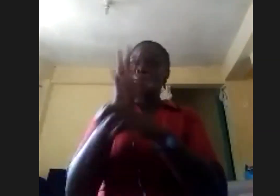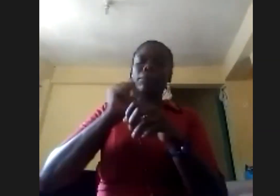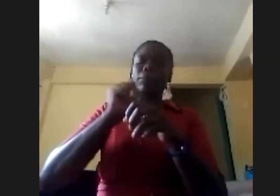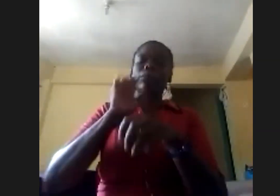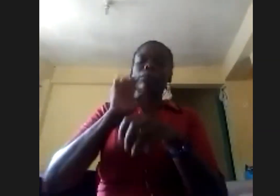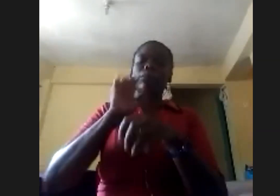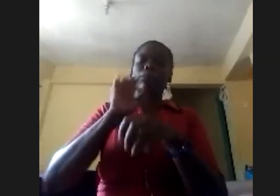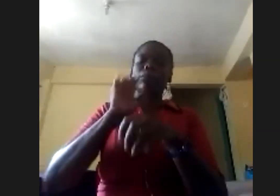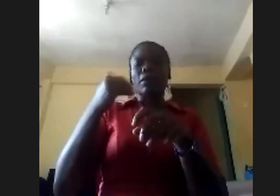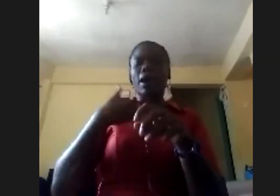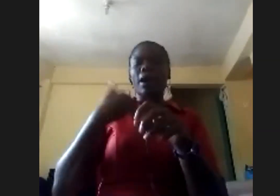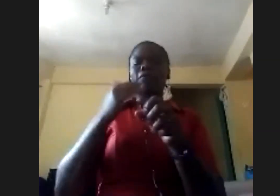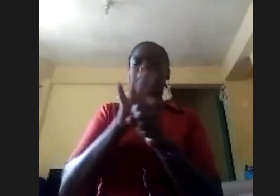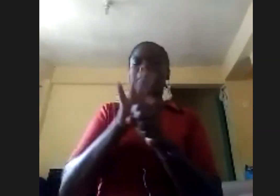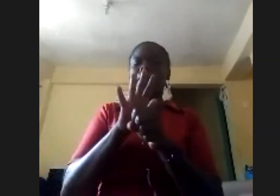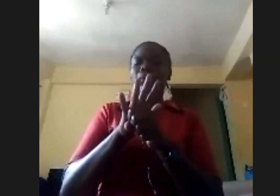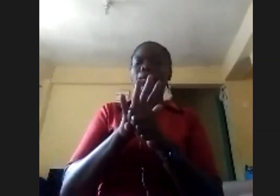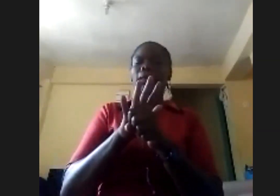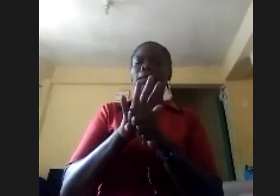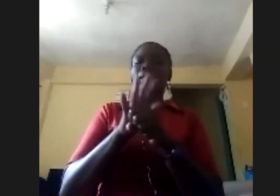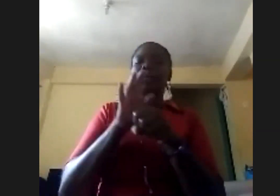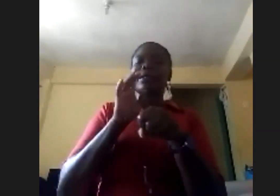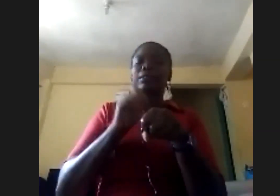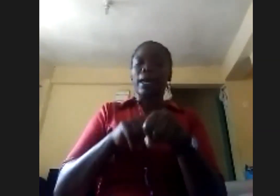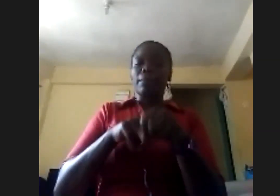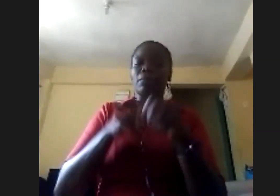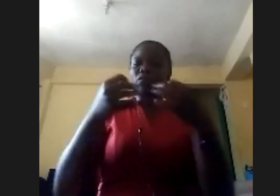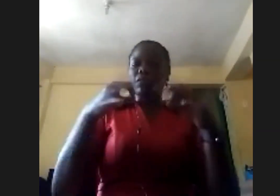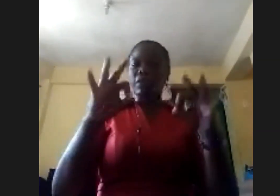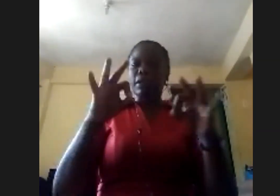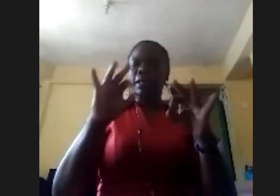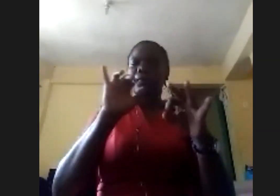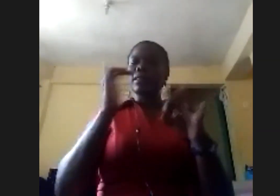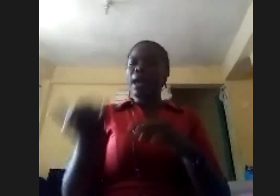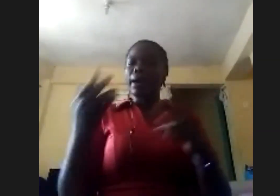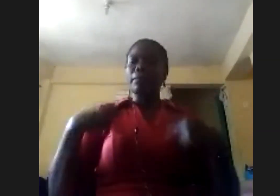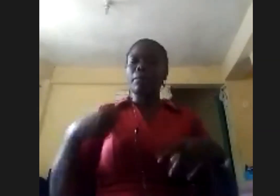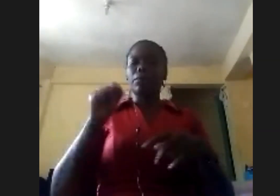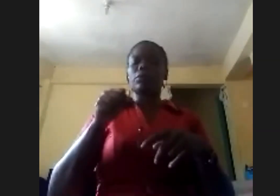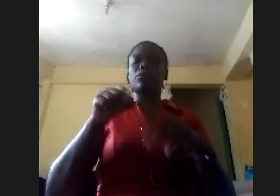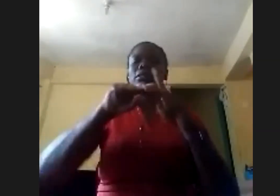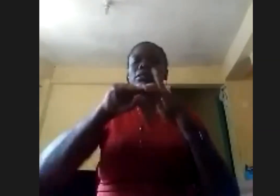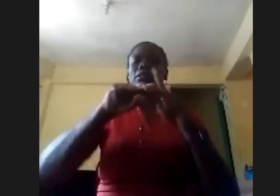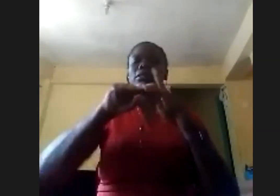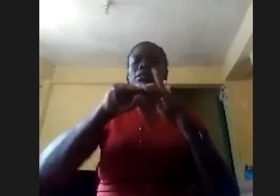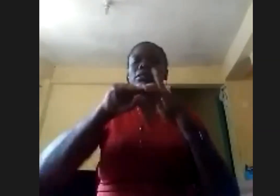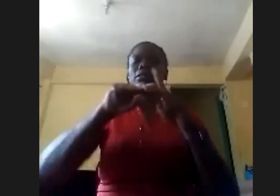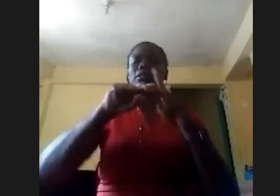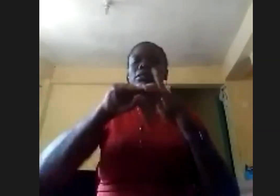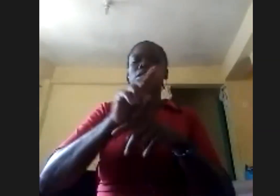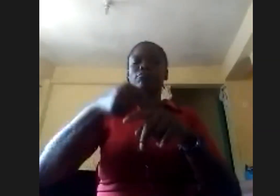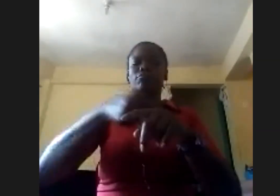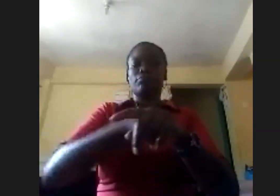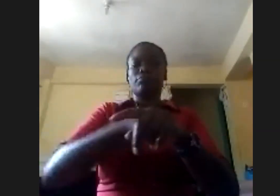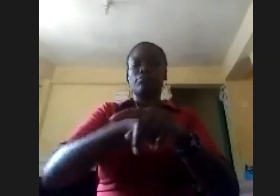sometimes too much of free time, that is to young people, that's how they might fall on drugs to make them excited. And I think, as Ambika